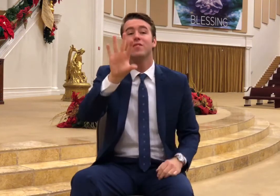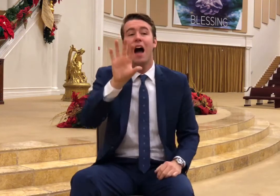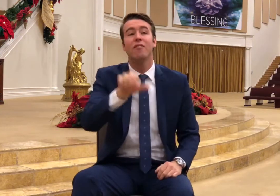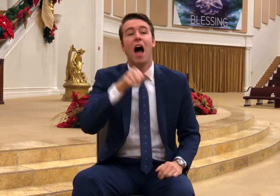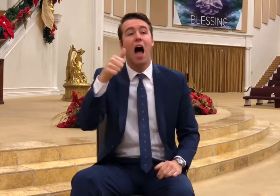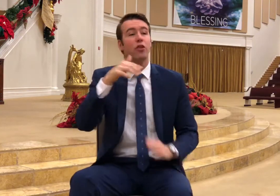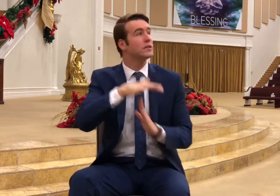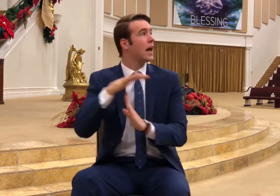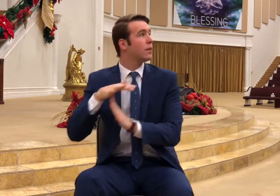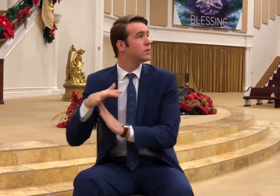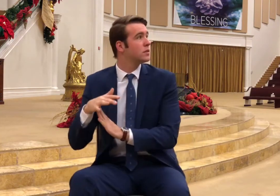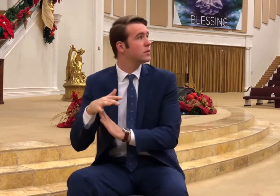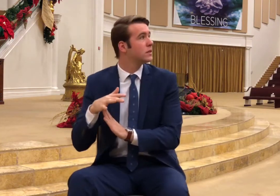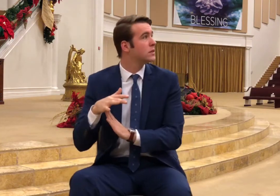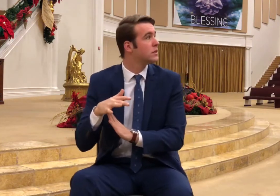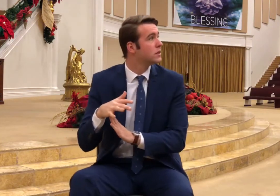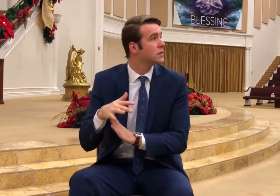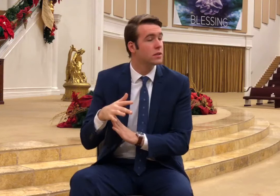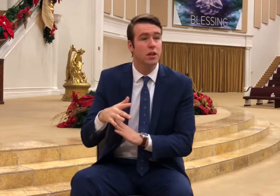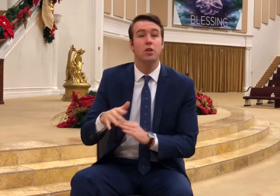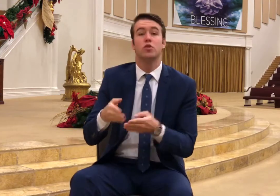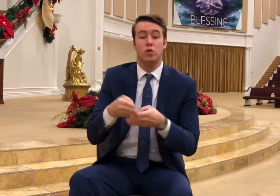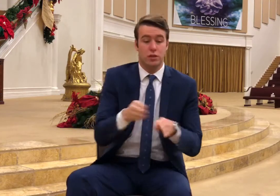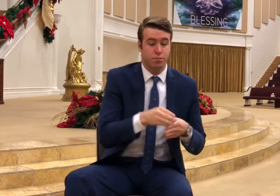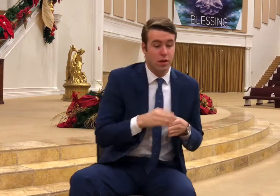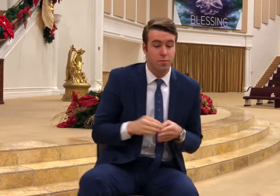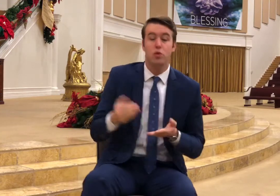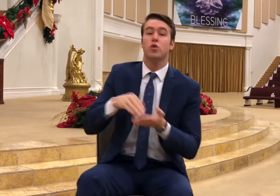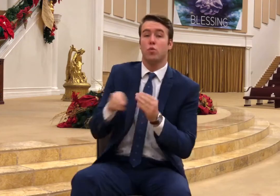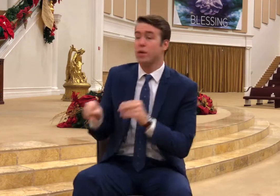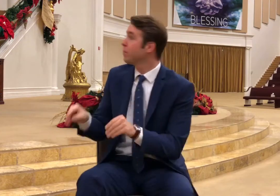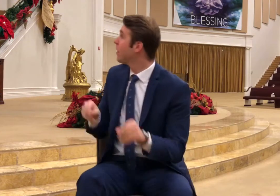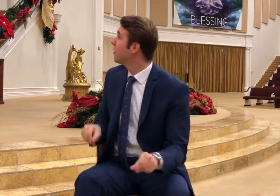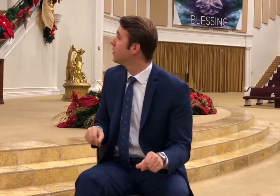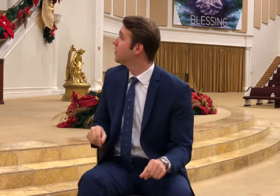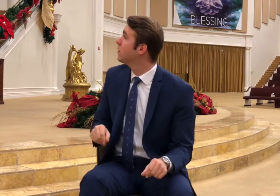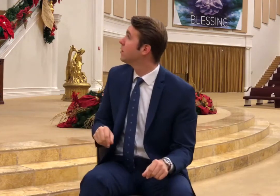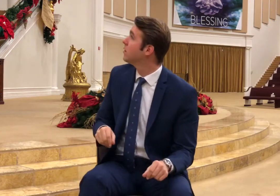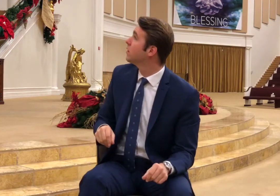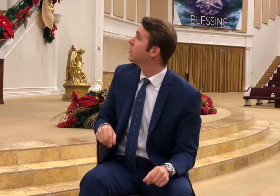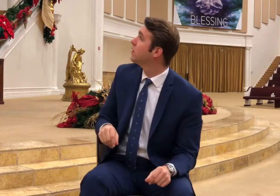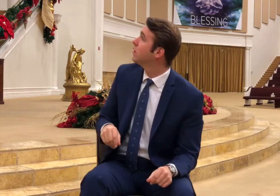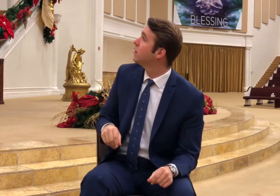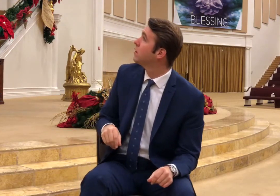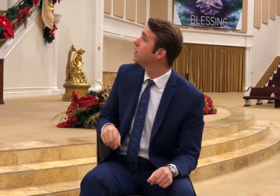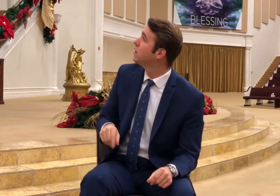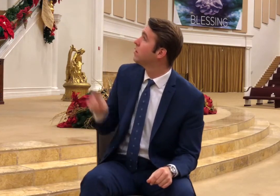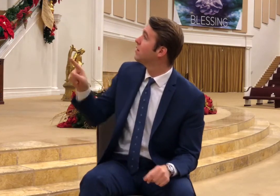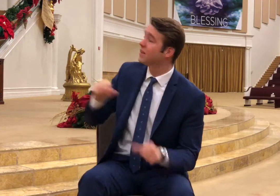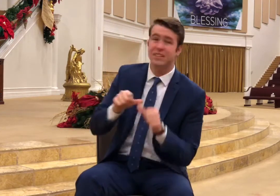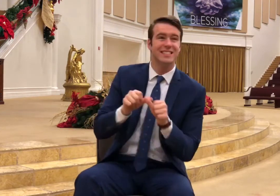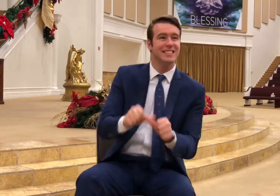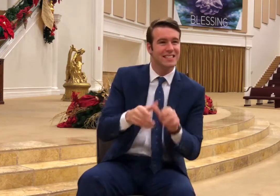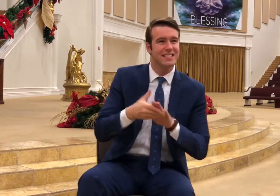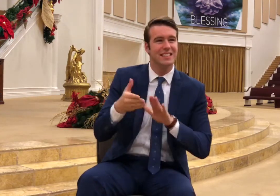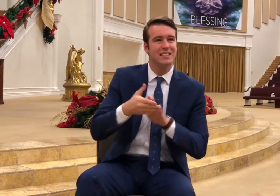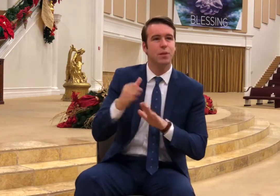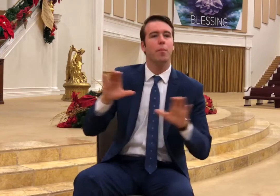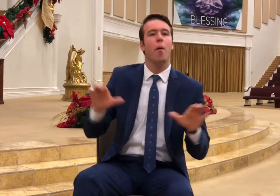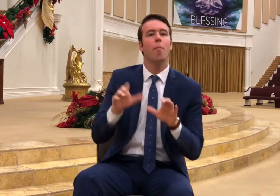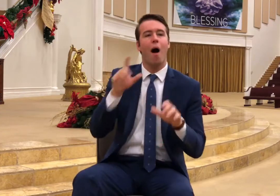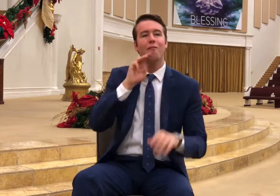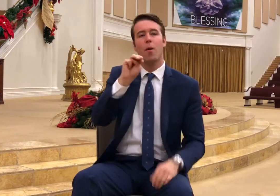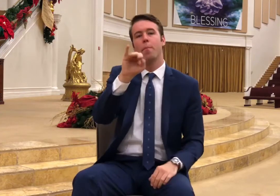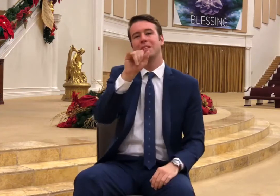other tops. And then you split them up and you can replant them. And so here is a sustainable model of